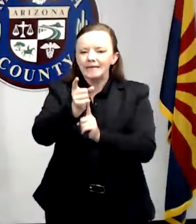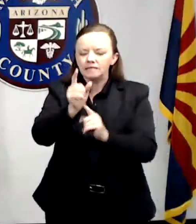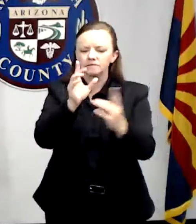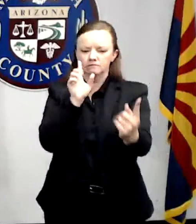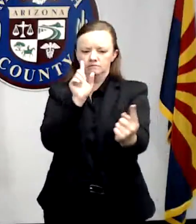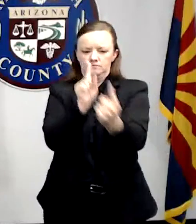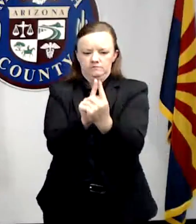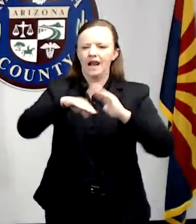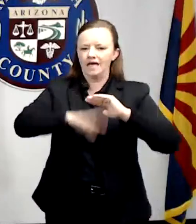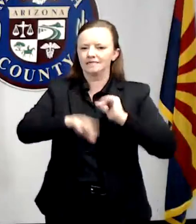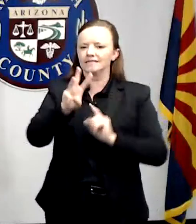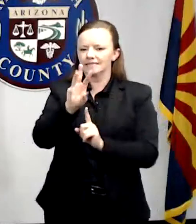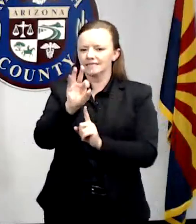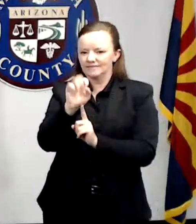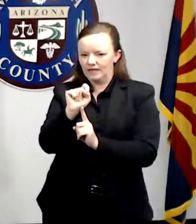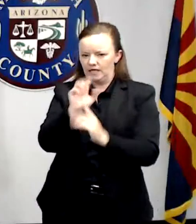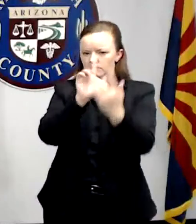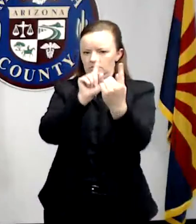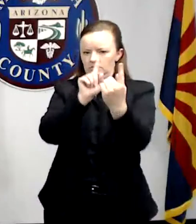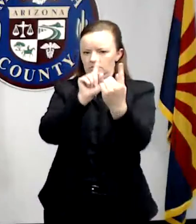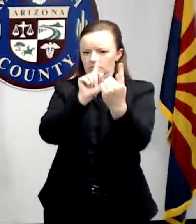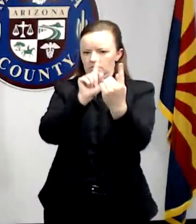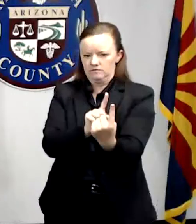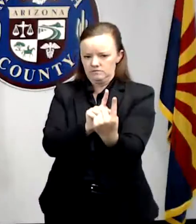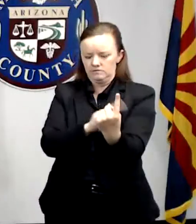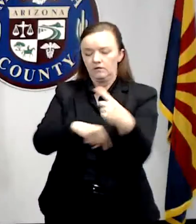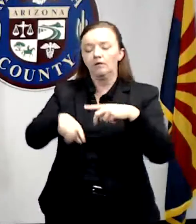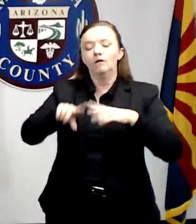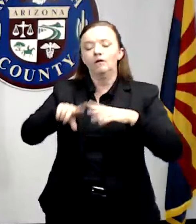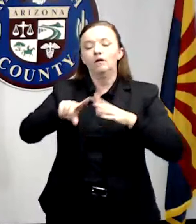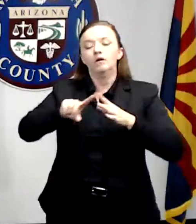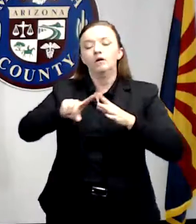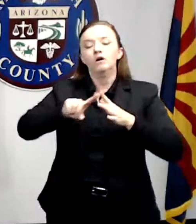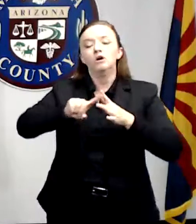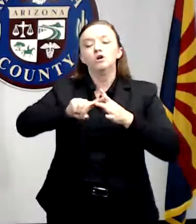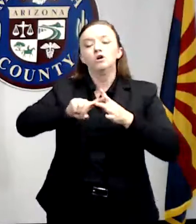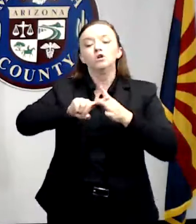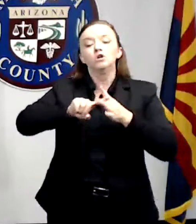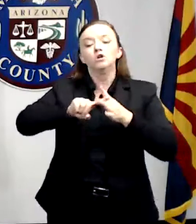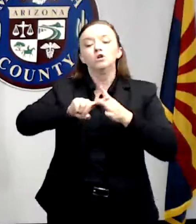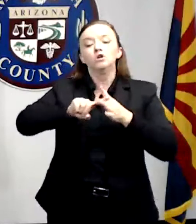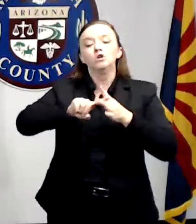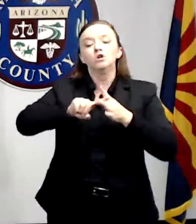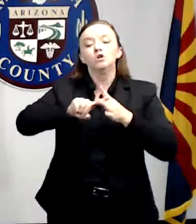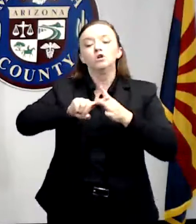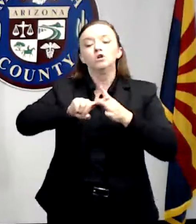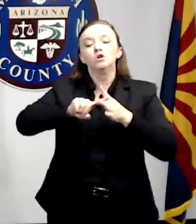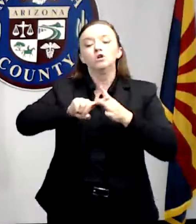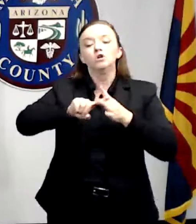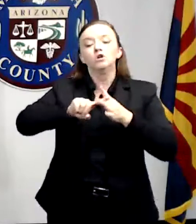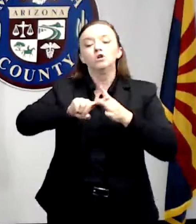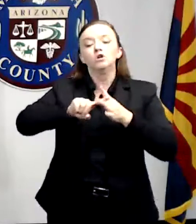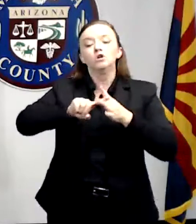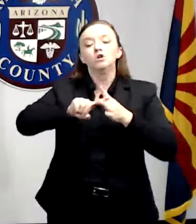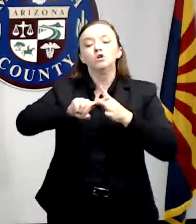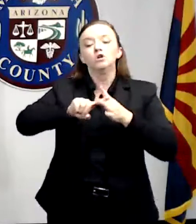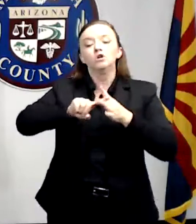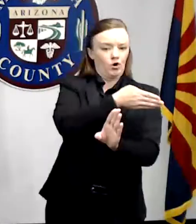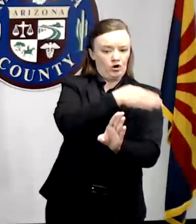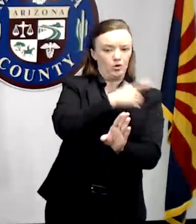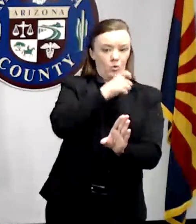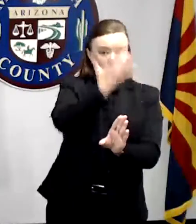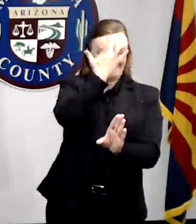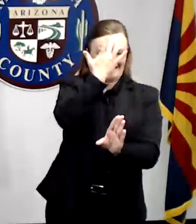person, starting at the time period 48 hours before the infected person ever